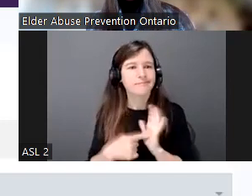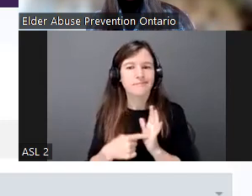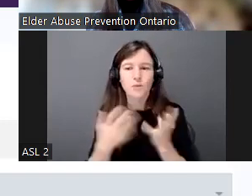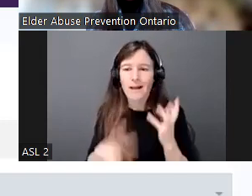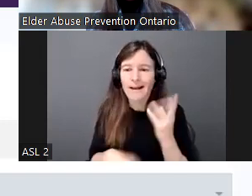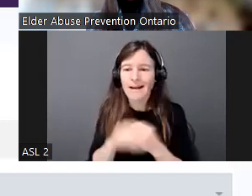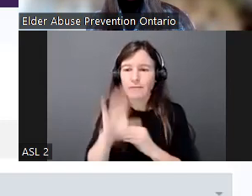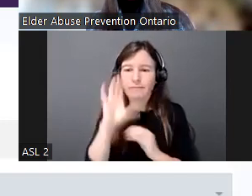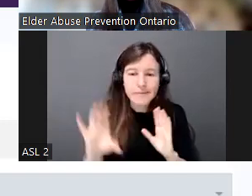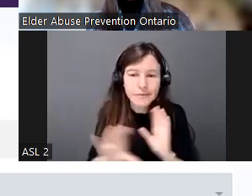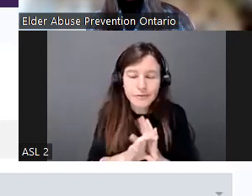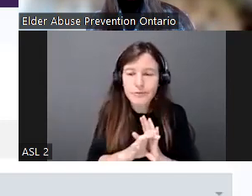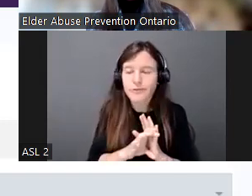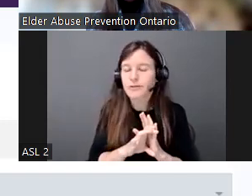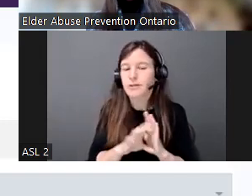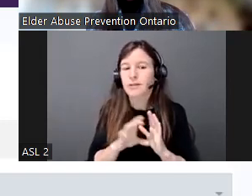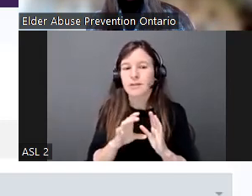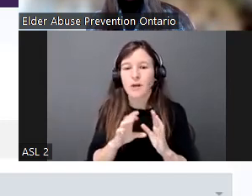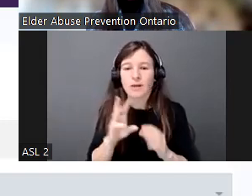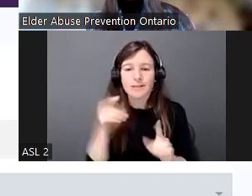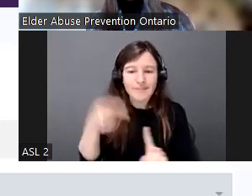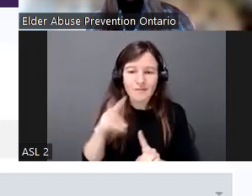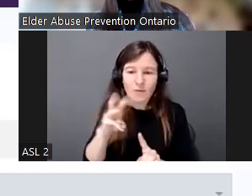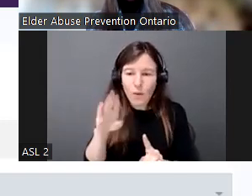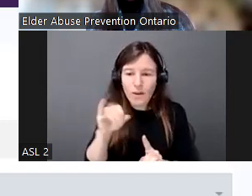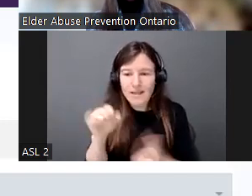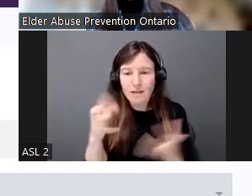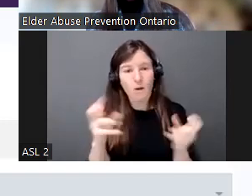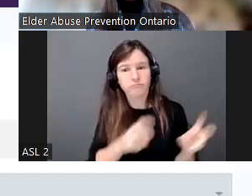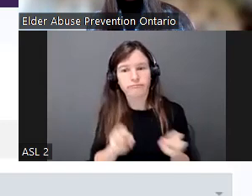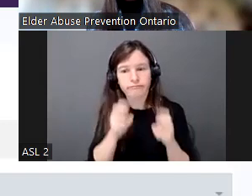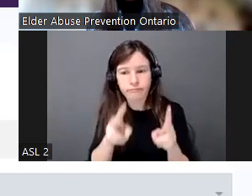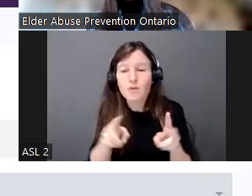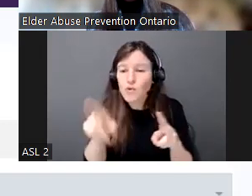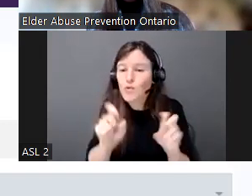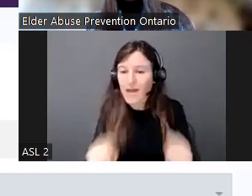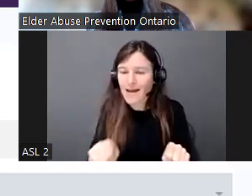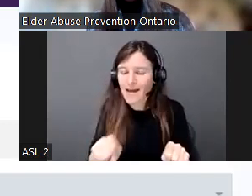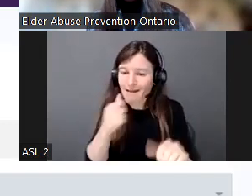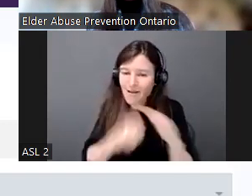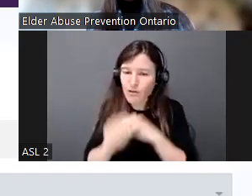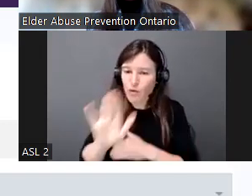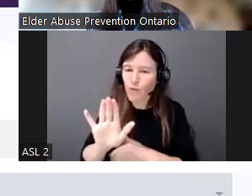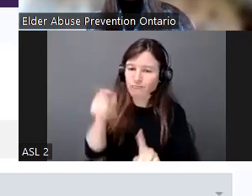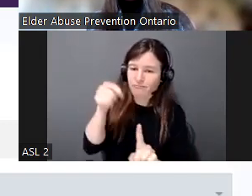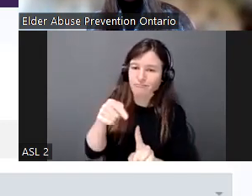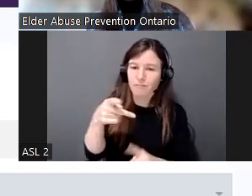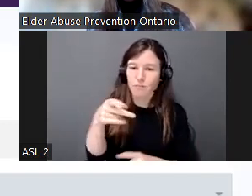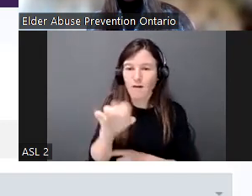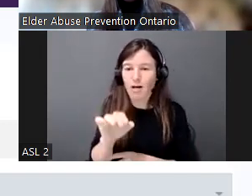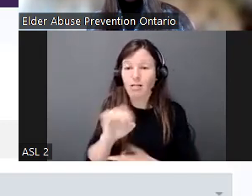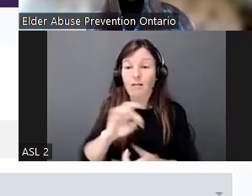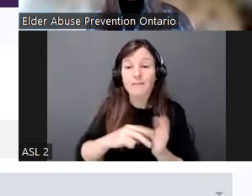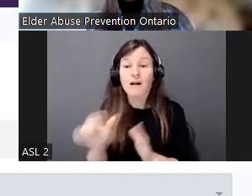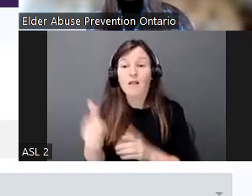or file, that you can upload that in your own profile settings. So if someone clicks on your name, they can find further